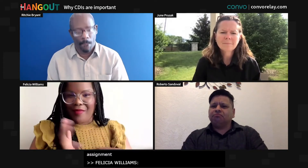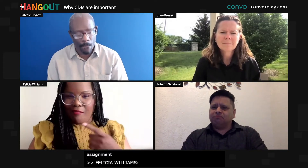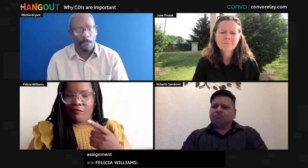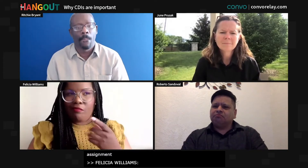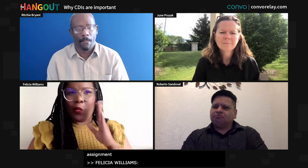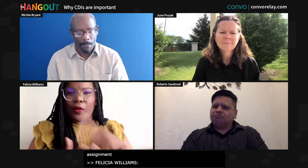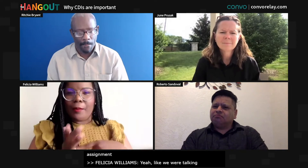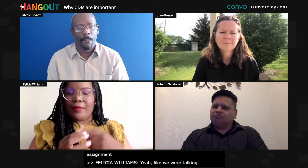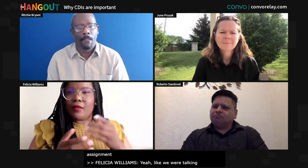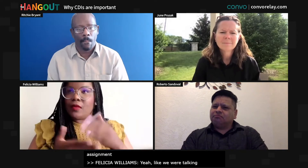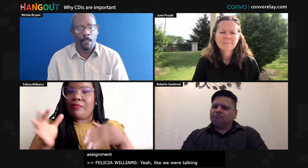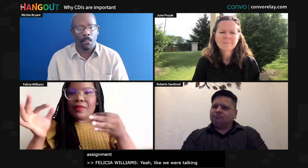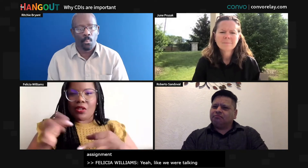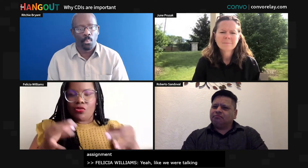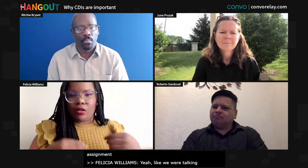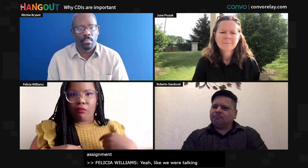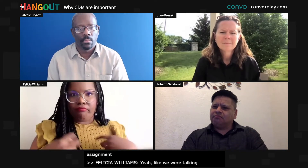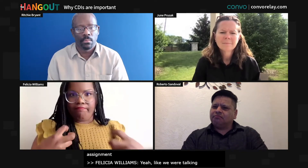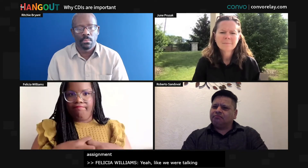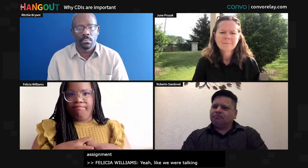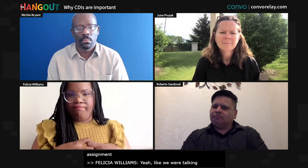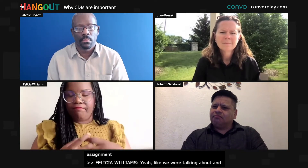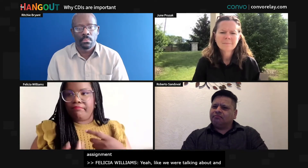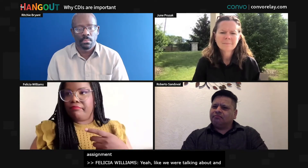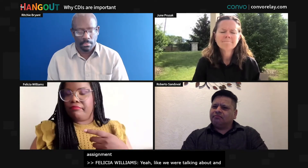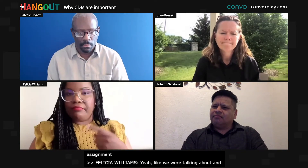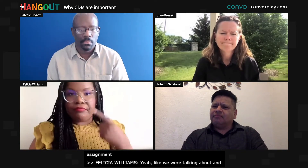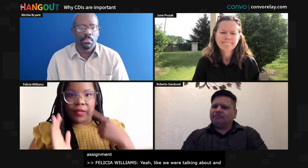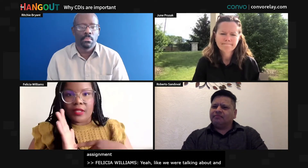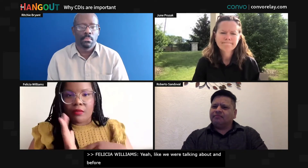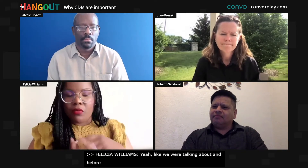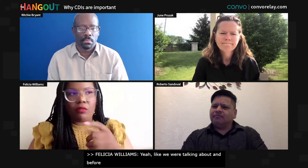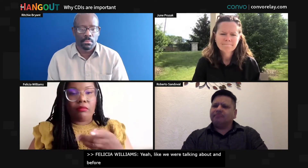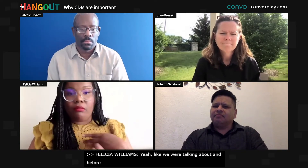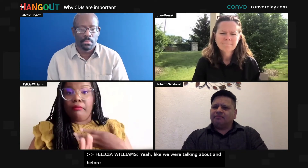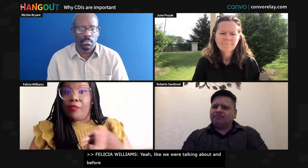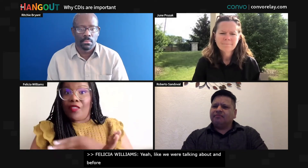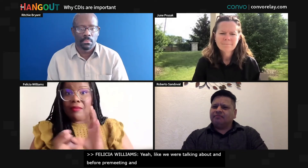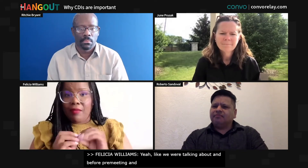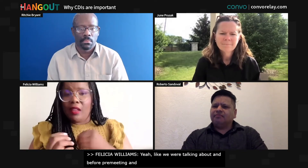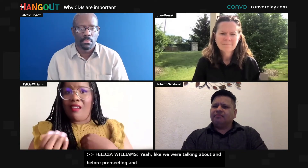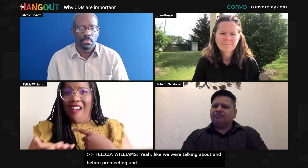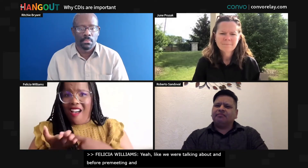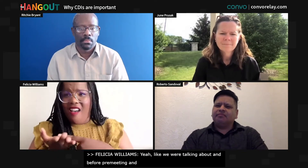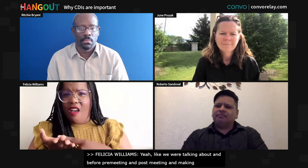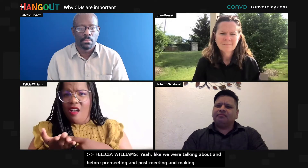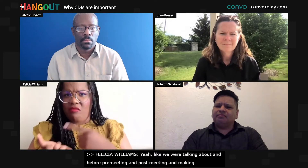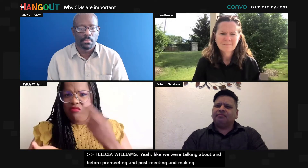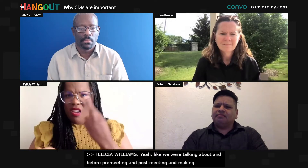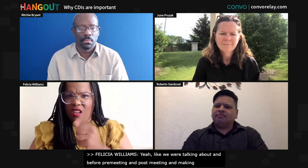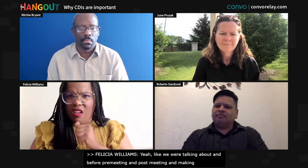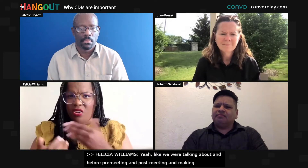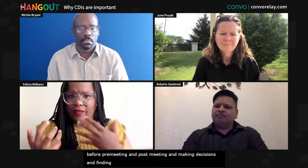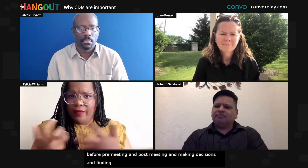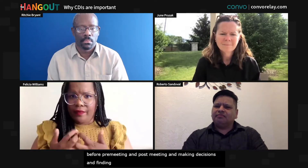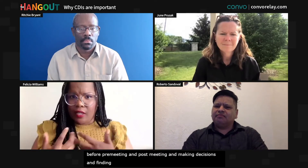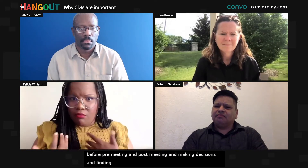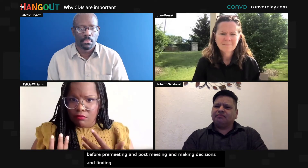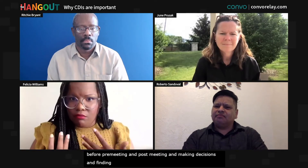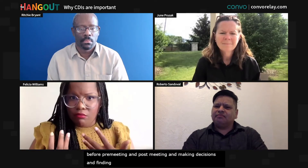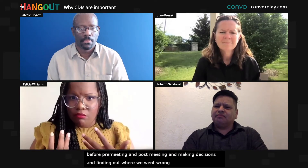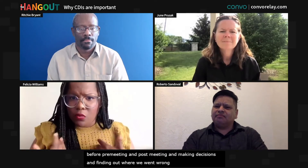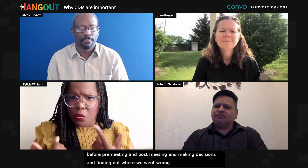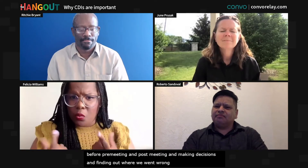and before pre-meeting, post-meeting, and making decisions and finding out where we went wrong. Talking